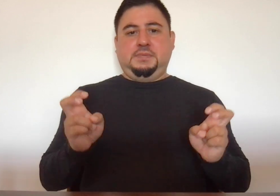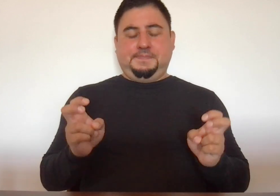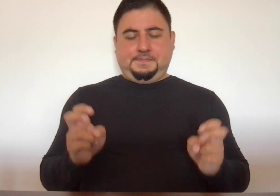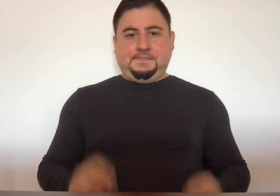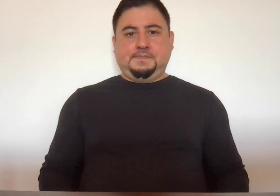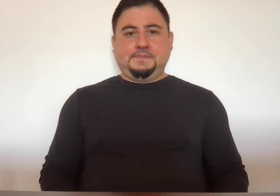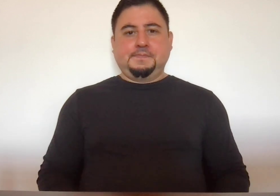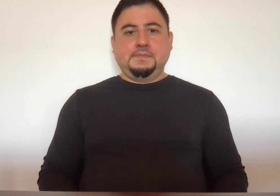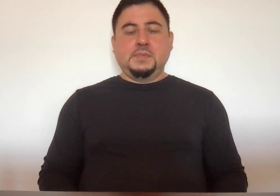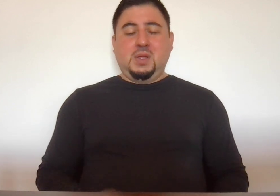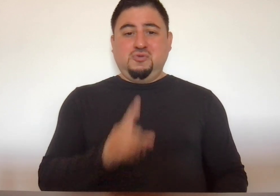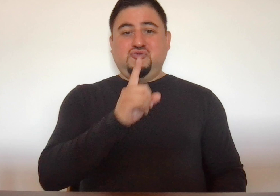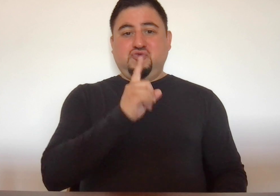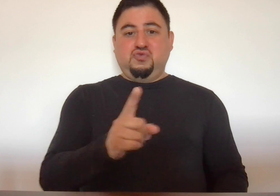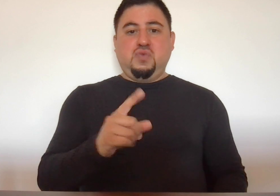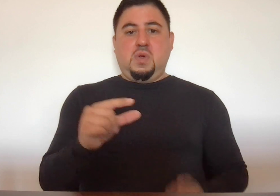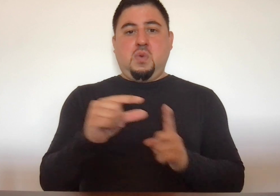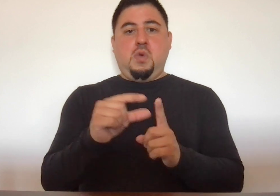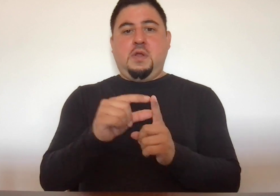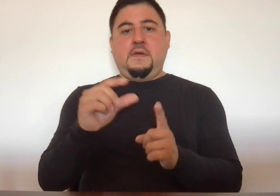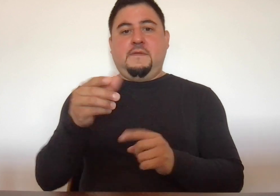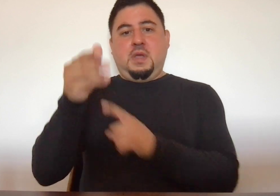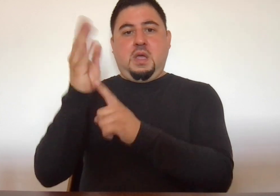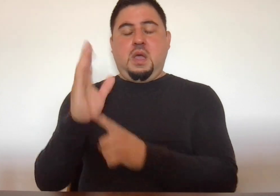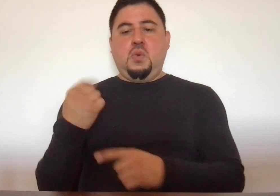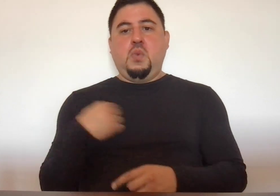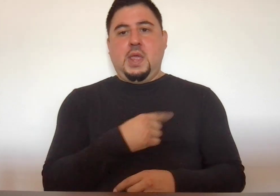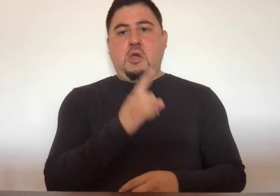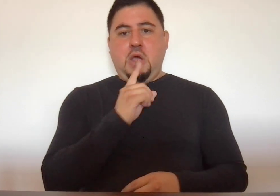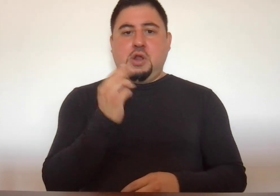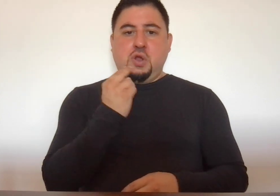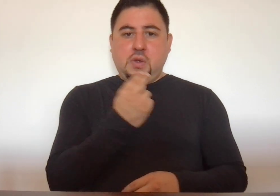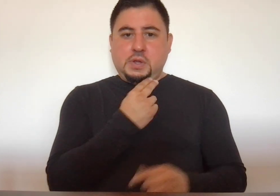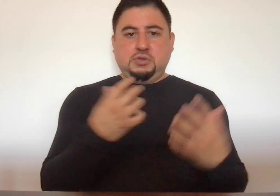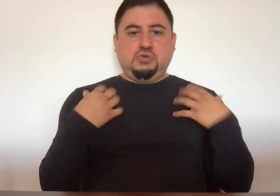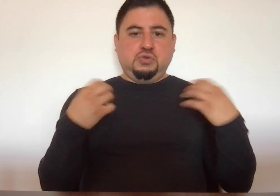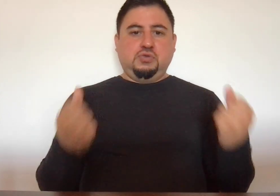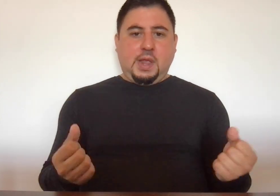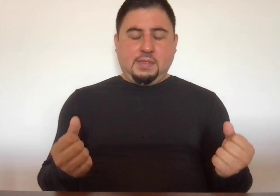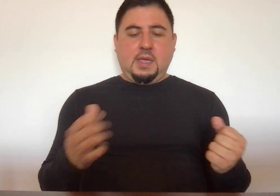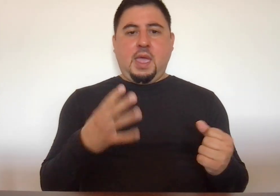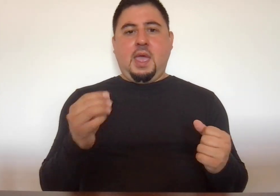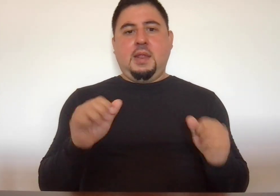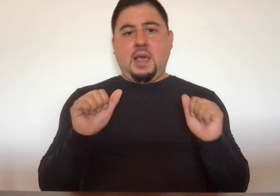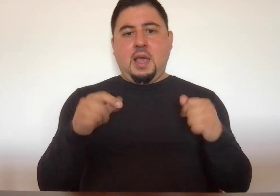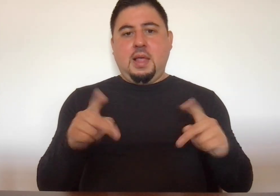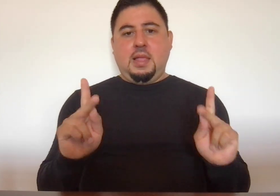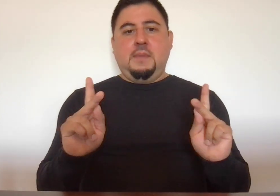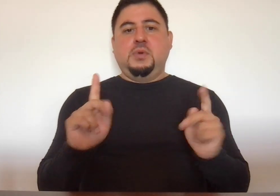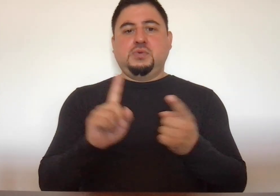It is through the Word of God that we are nourished, strengthened, enabled to live the Christian